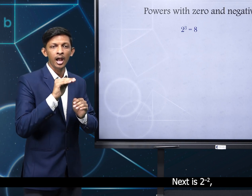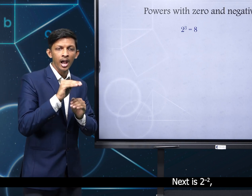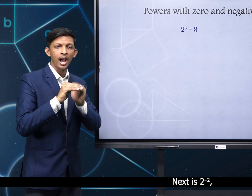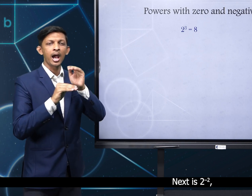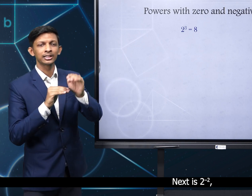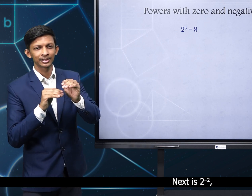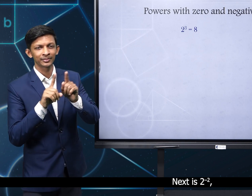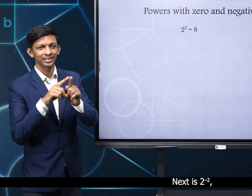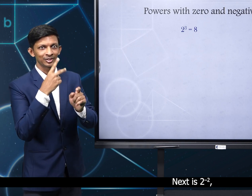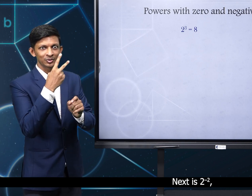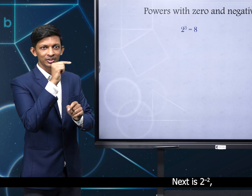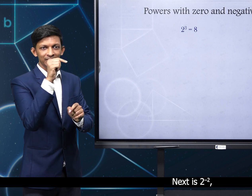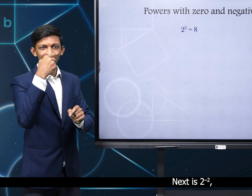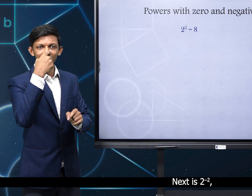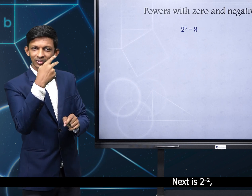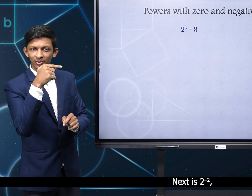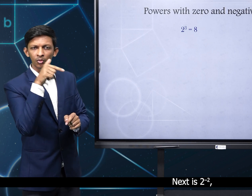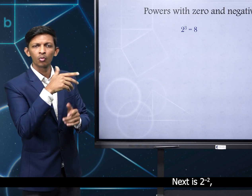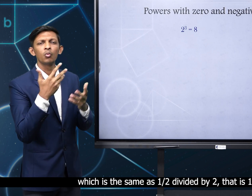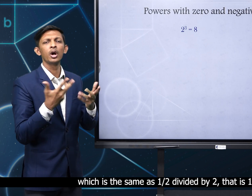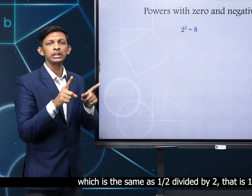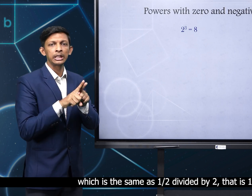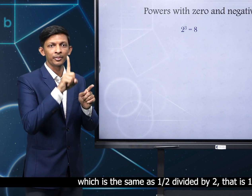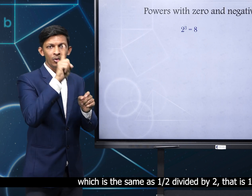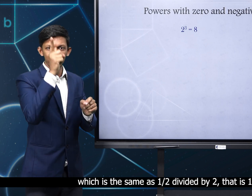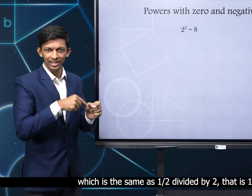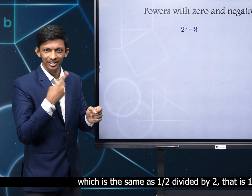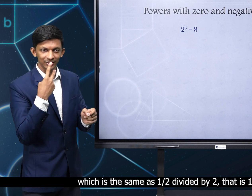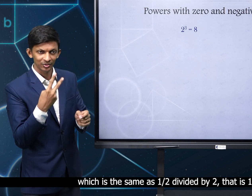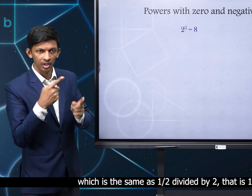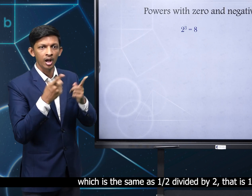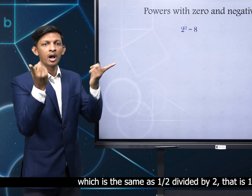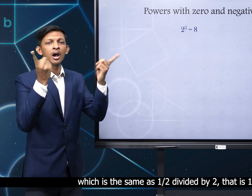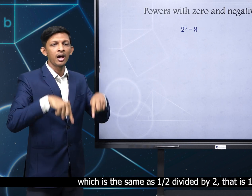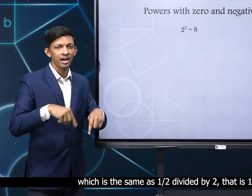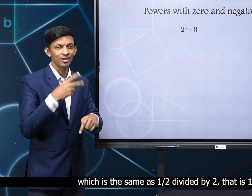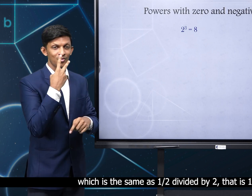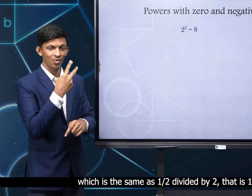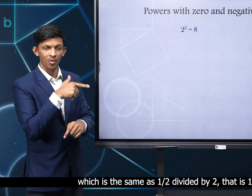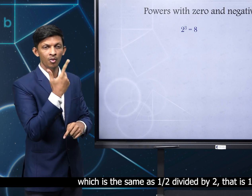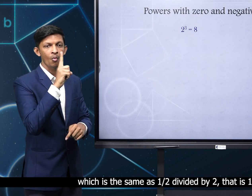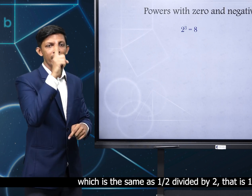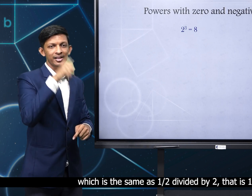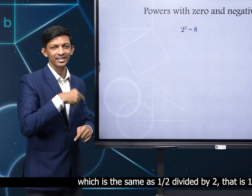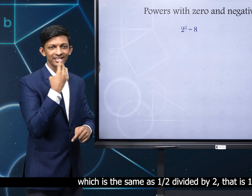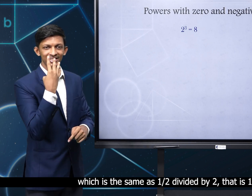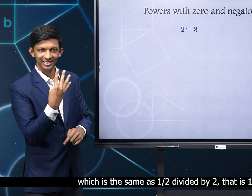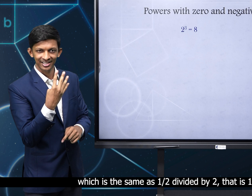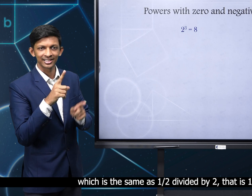Next is 2 to the power of minus 2, which is the same as 1 by 2 divided by 2, that is 1 by 4, and so